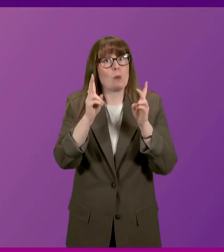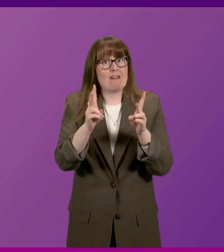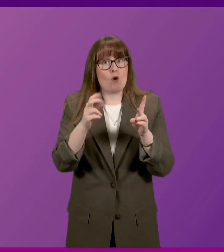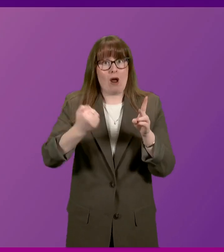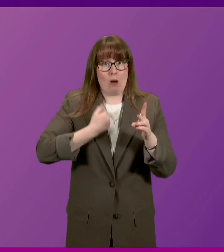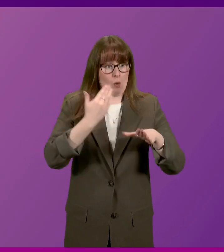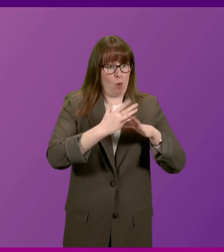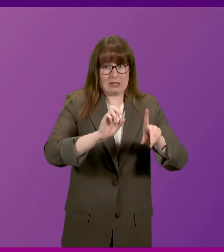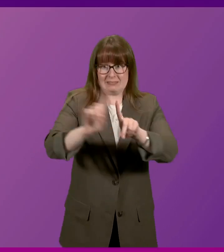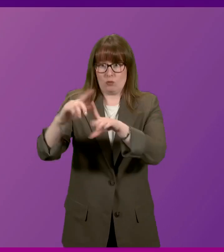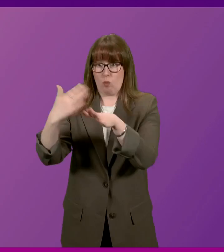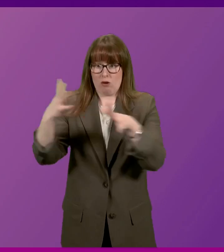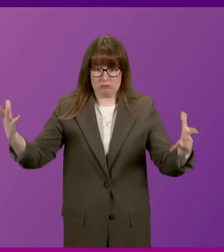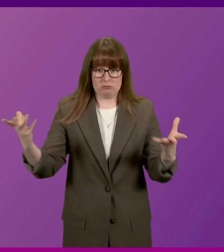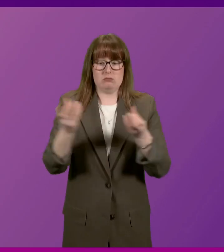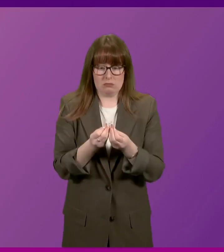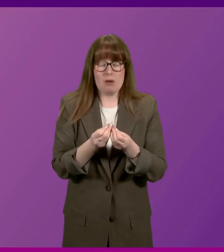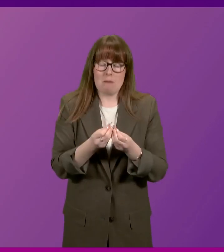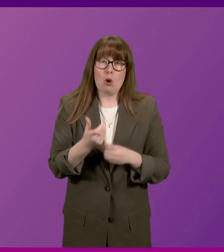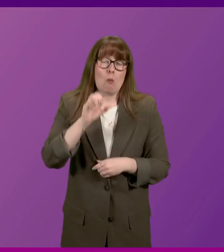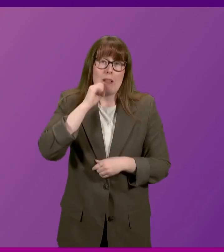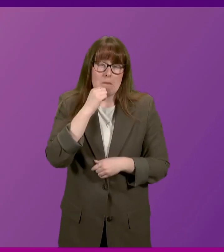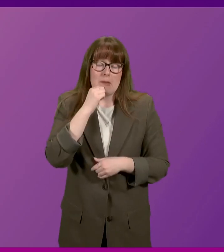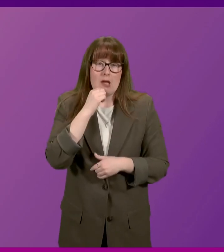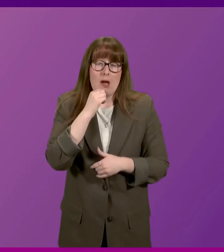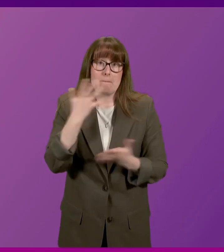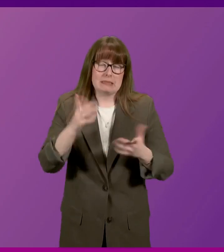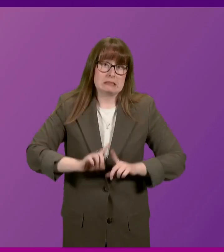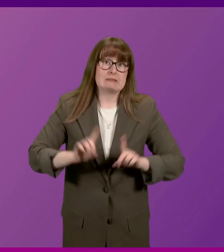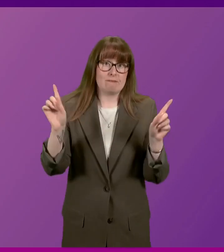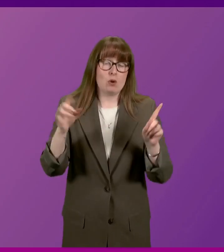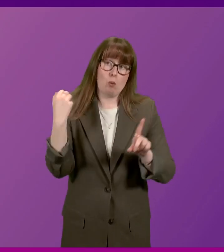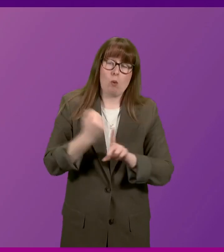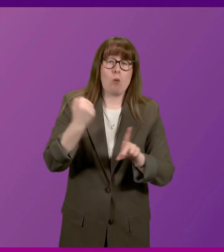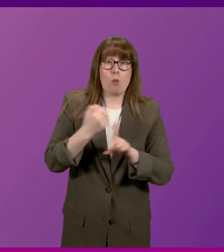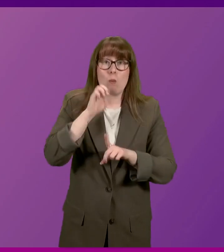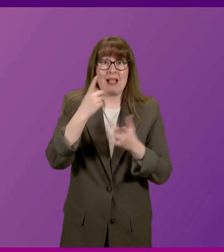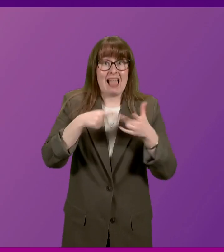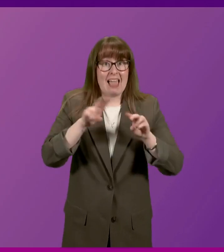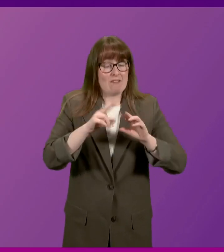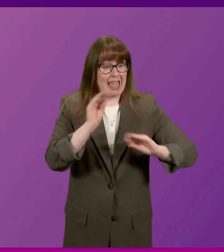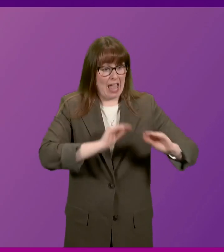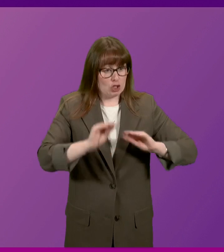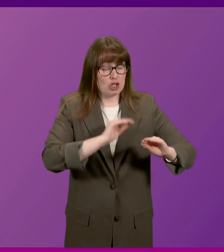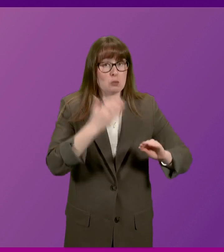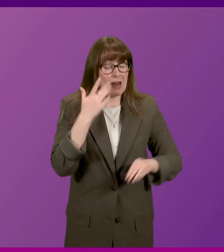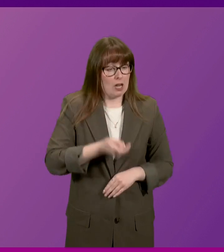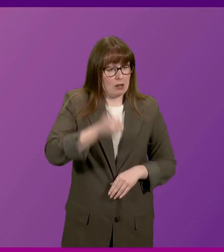together. It would just be such a huge difference if we could get education from a very early